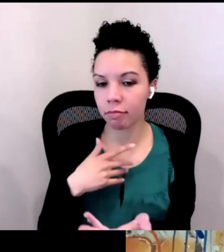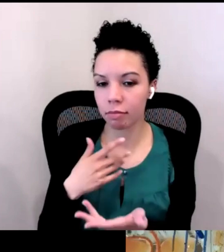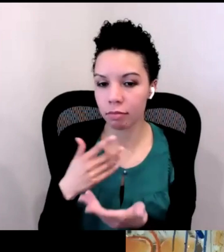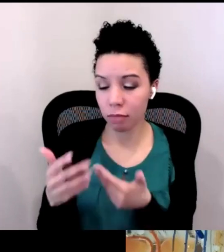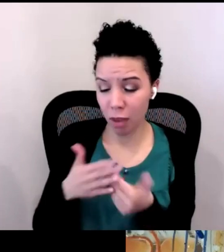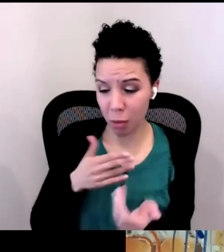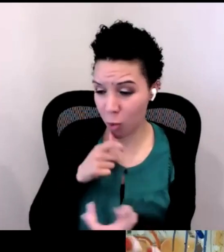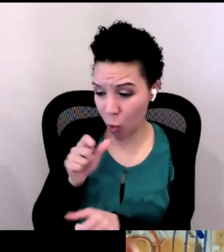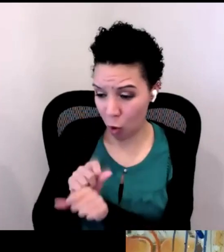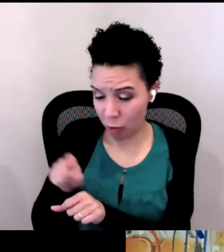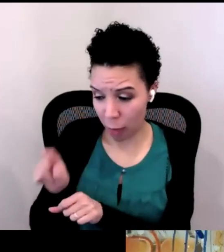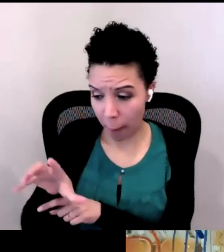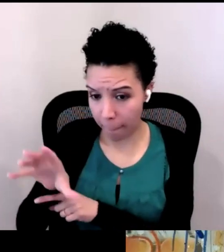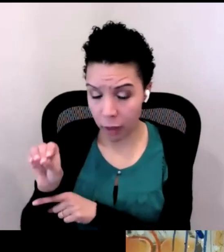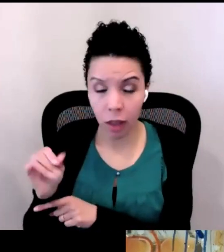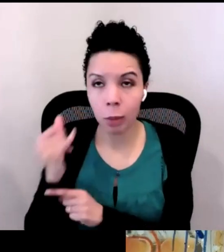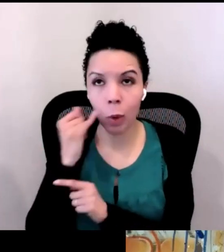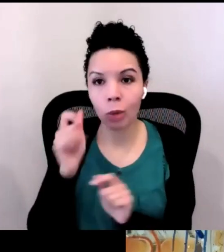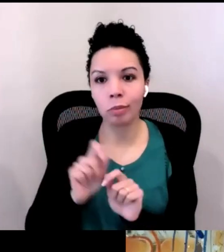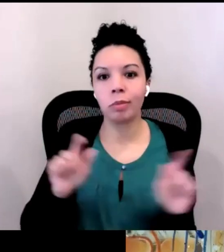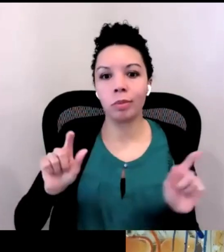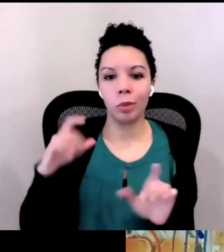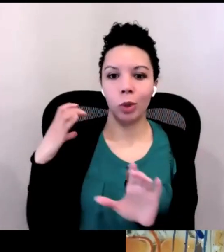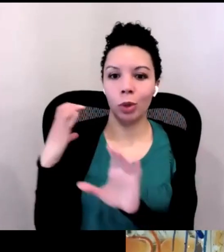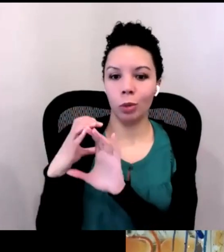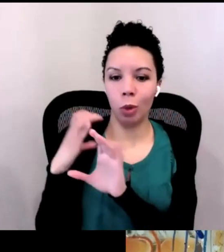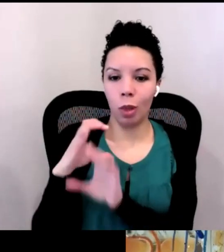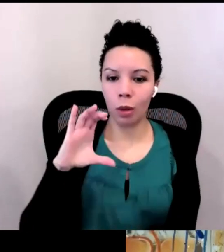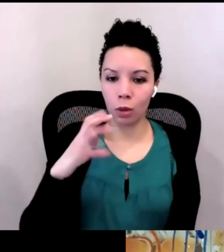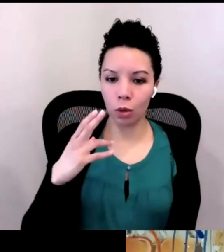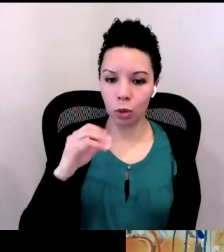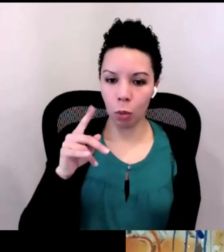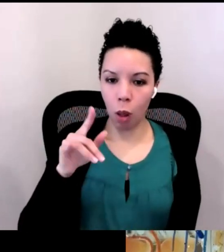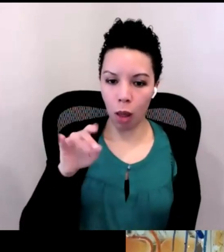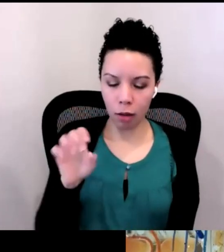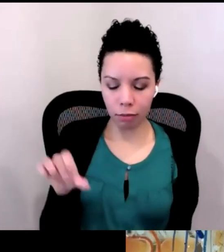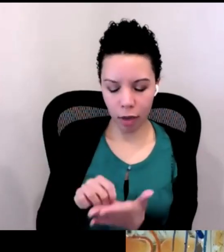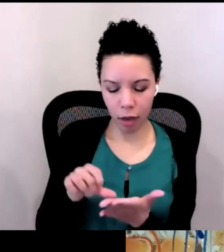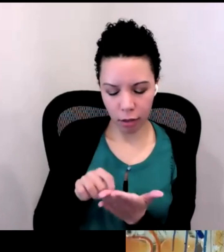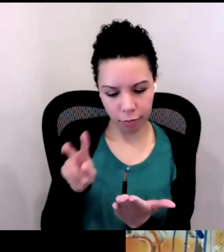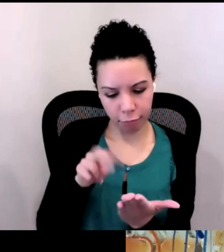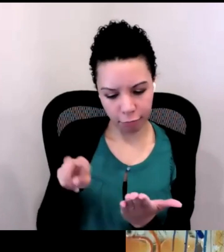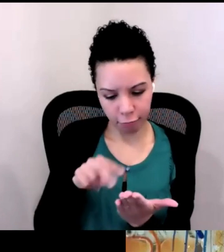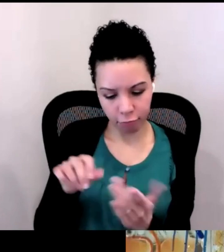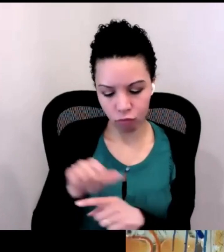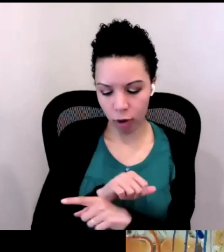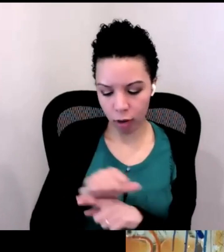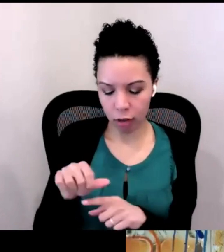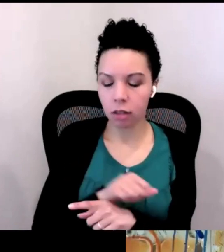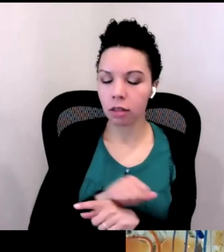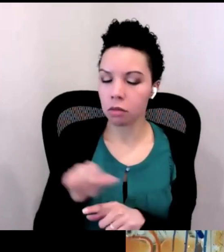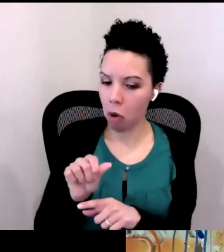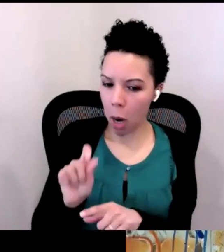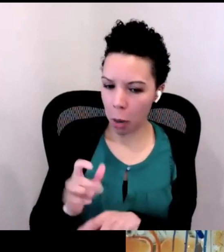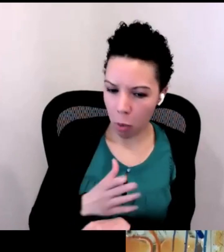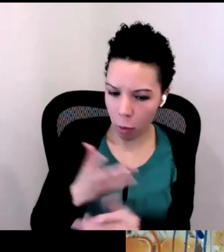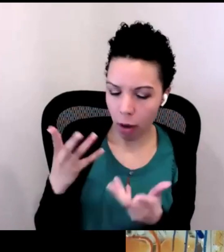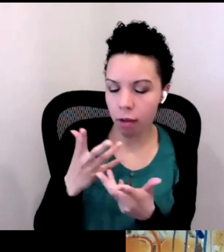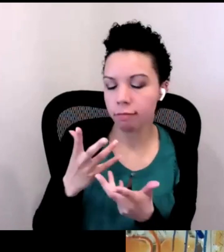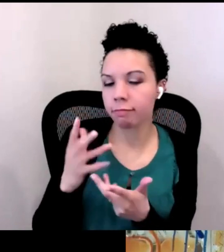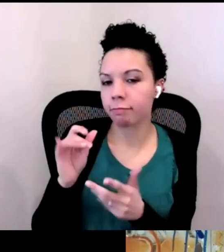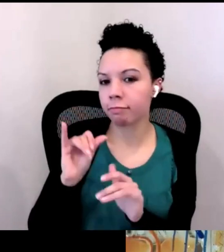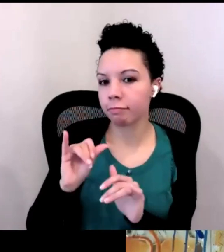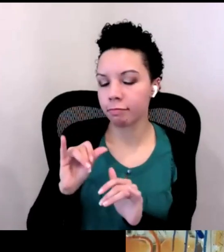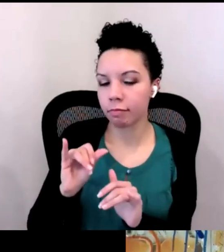do Chipotle's page, just to practice and see where you need to brush up on your own skills or that this is something